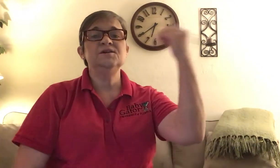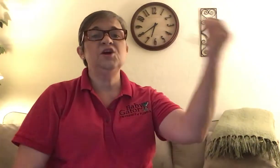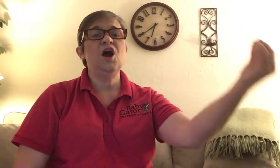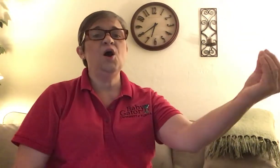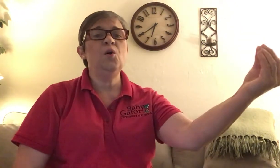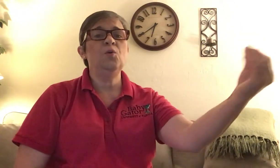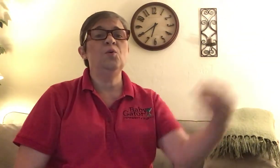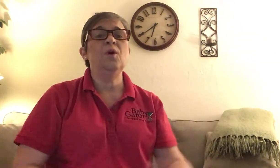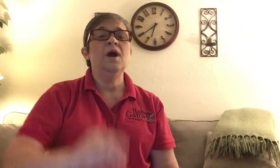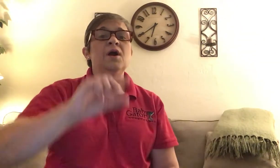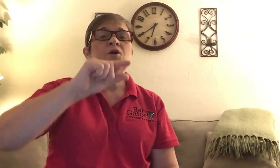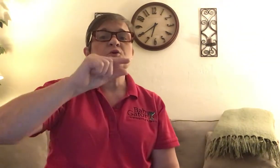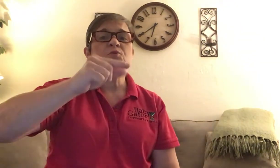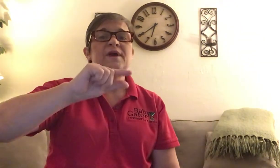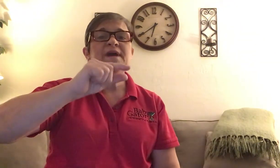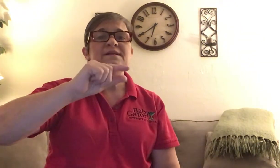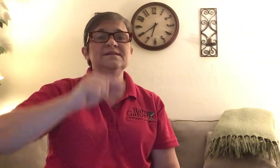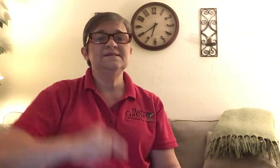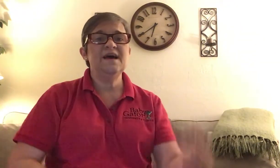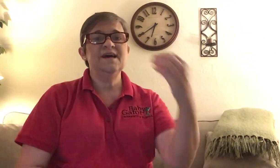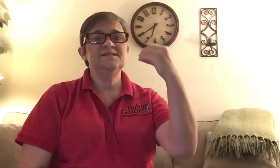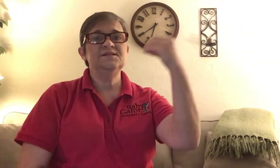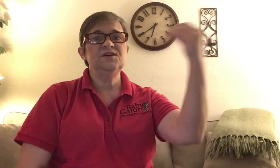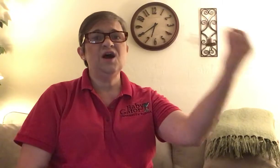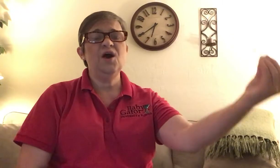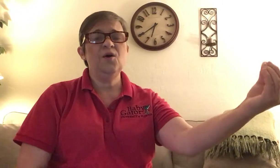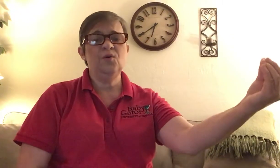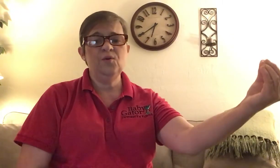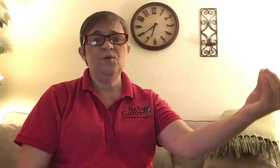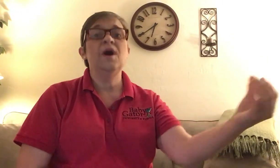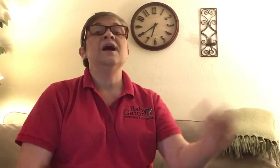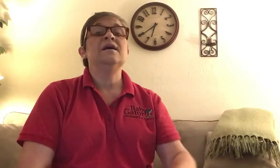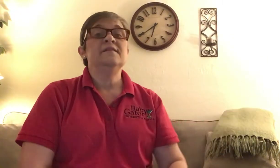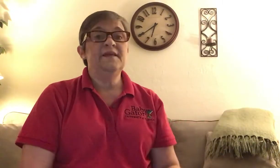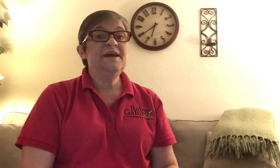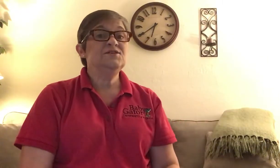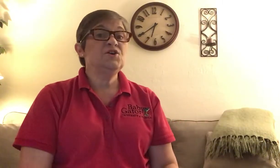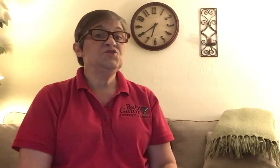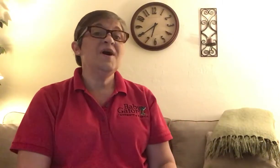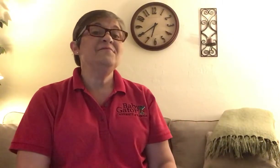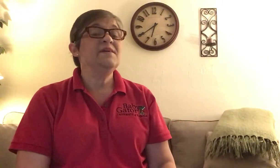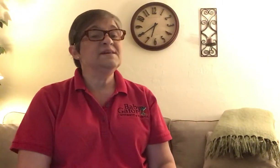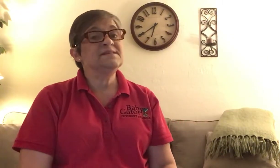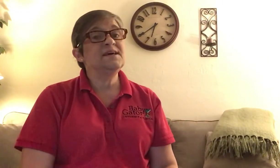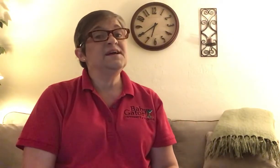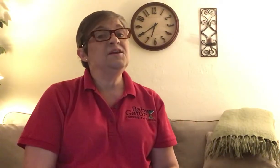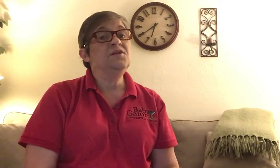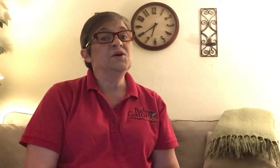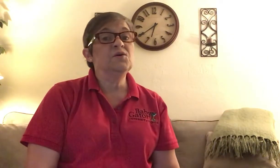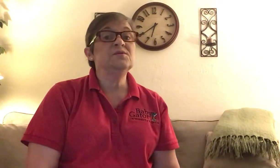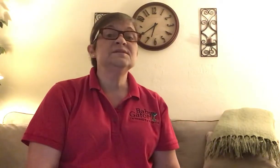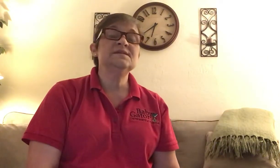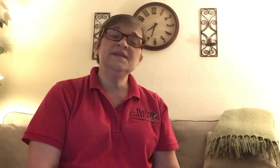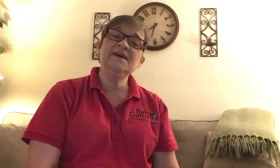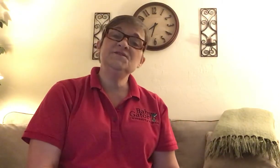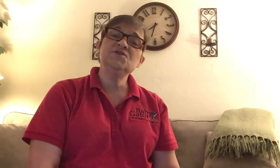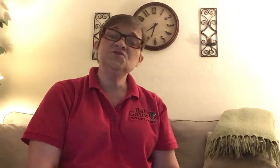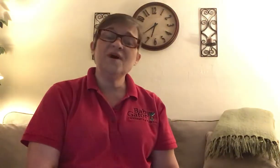go. Green says go. These are traffic signals. These are